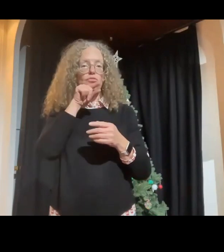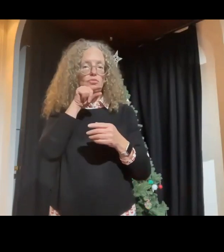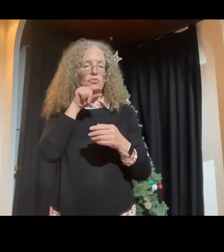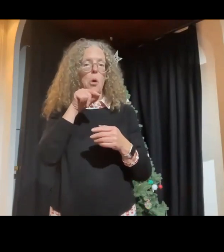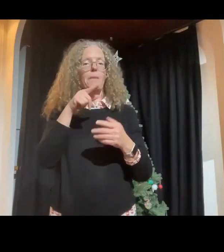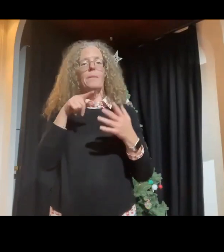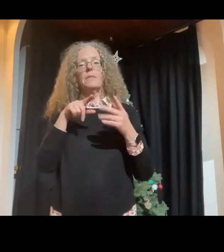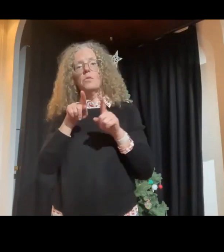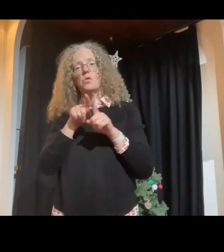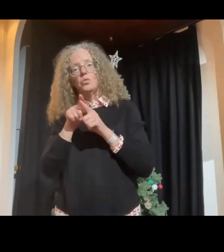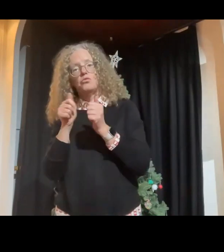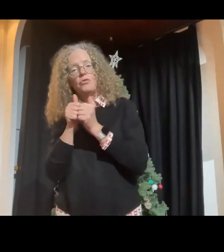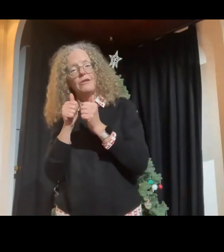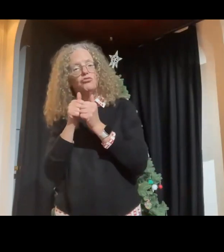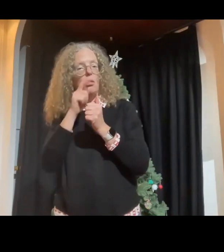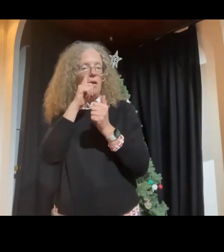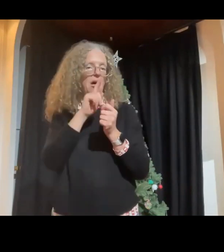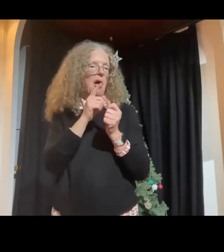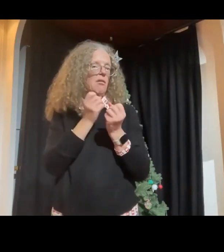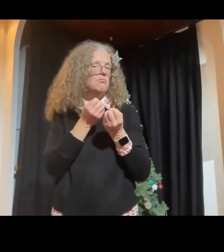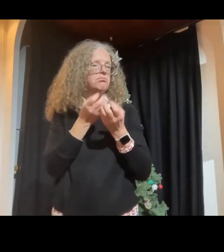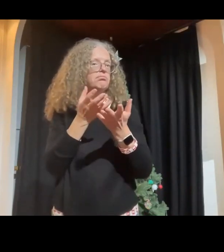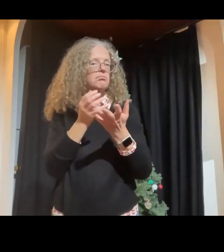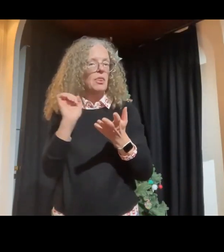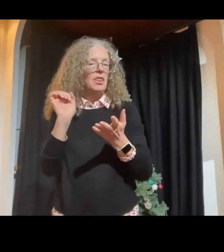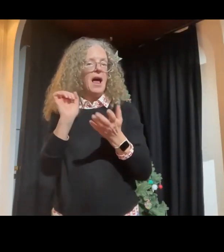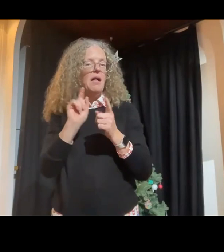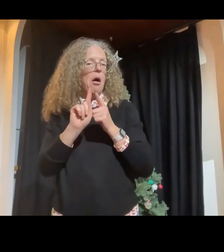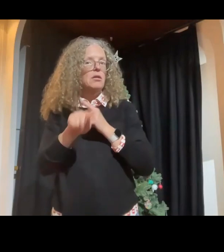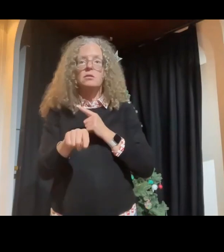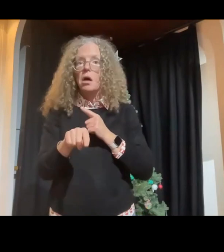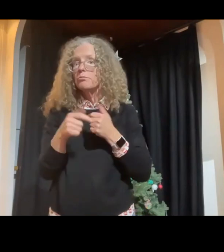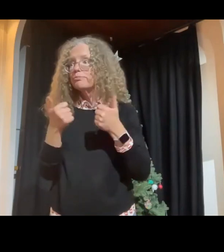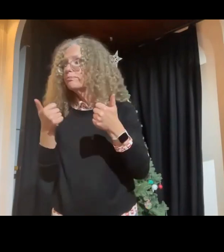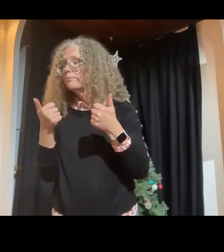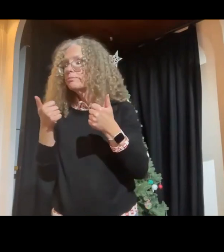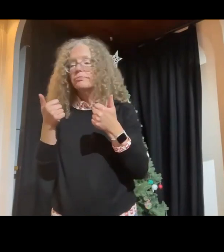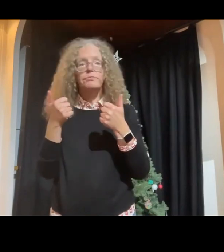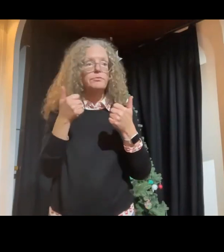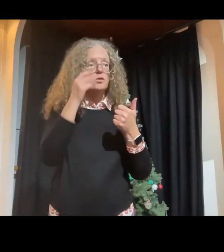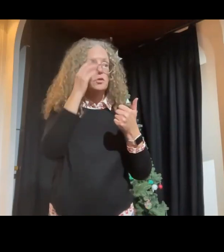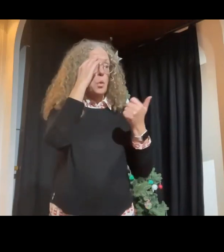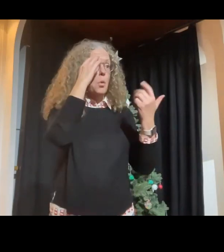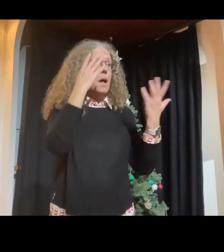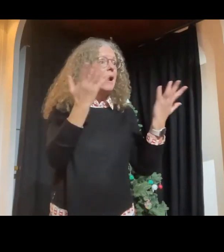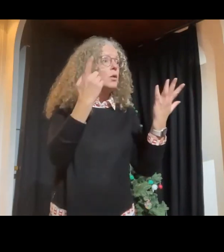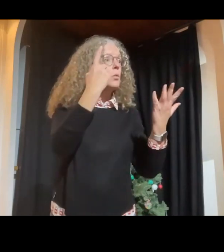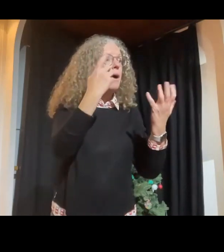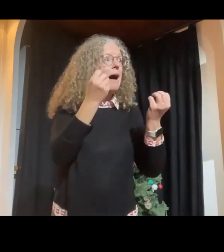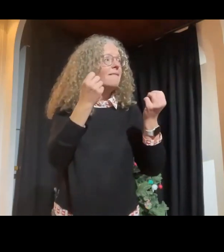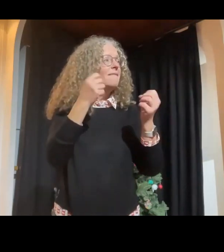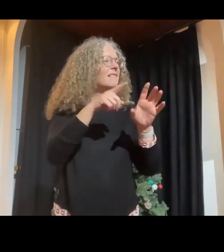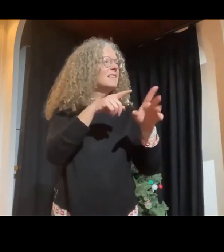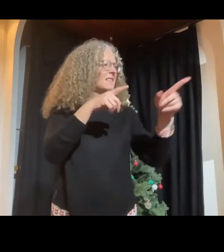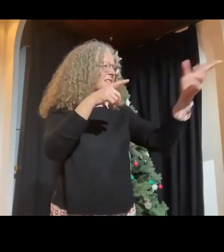And I'll give a translation. And we have Rob and Rachel who can hopefully answer those questions.